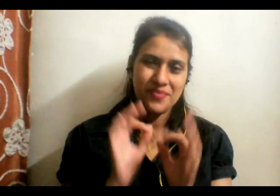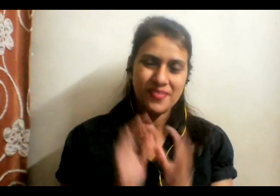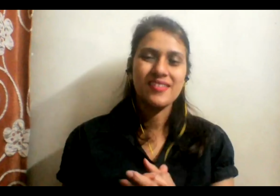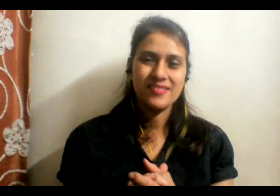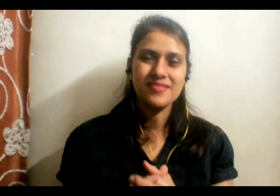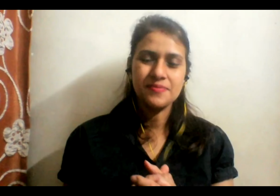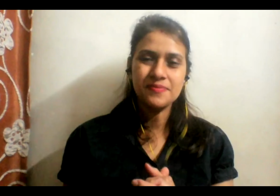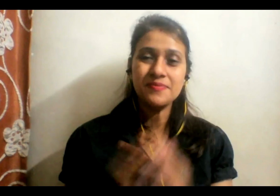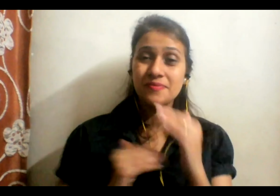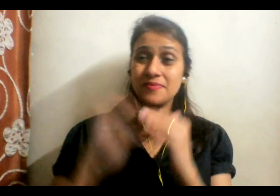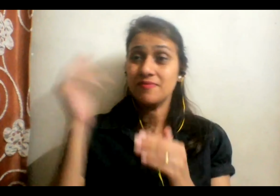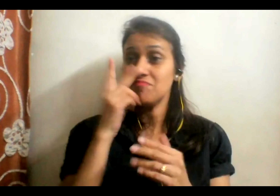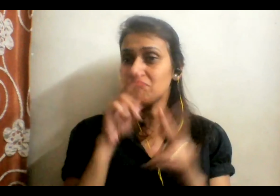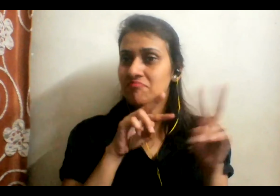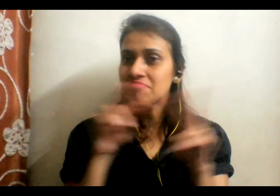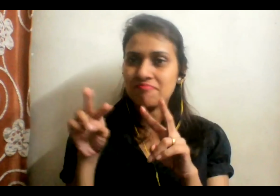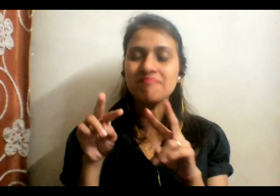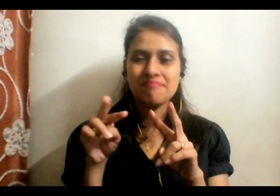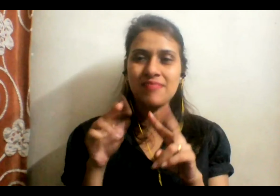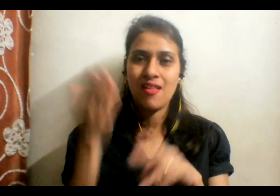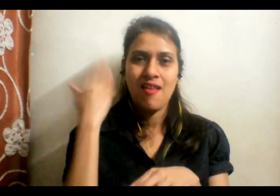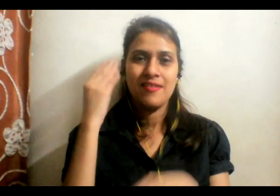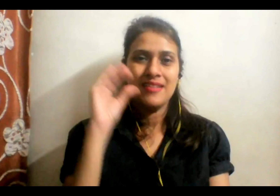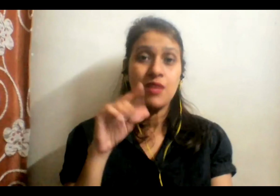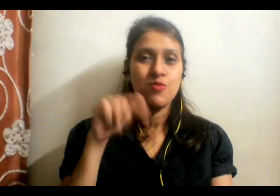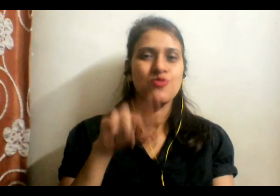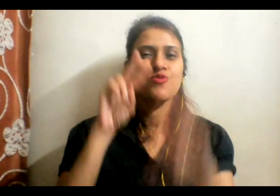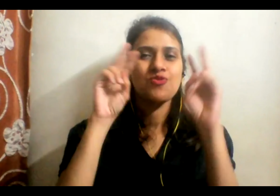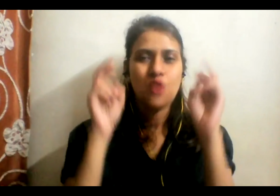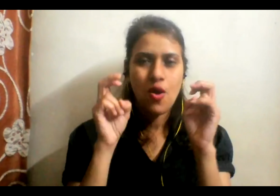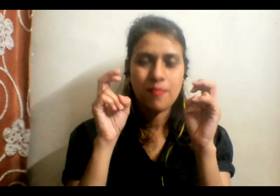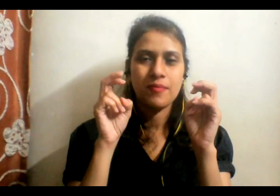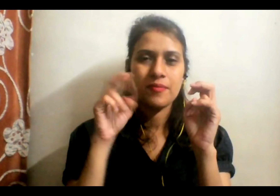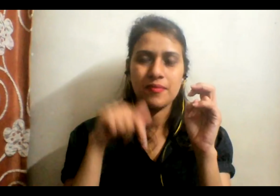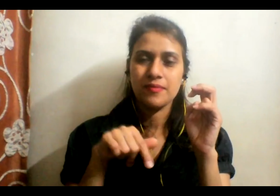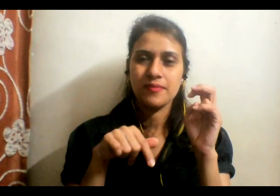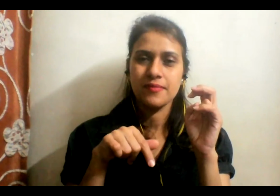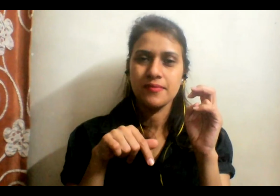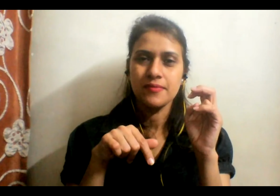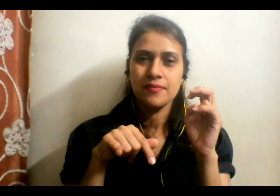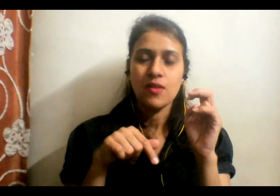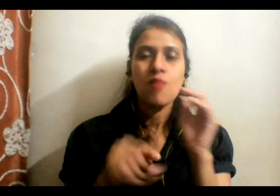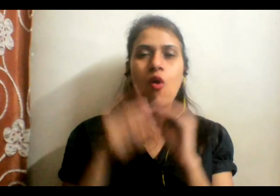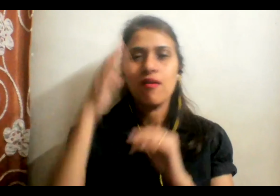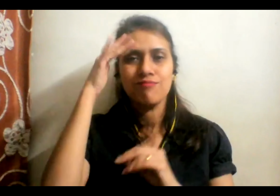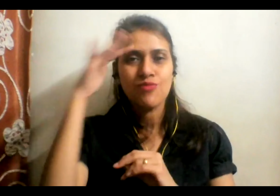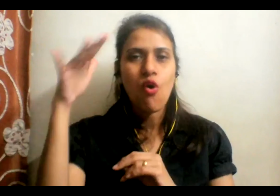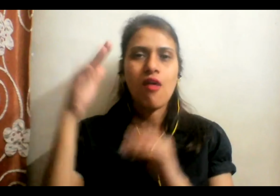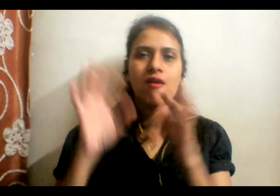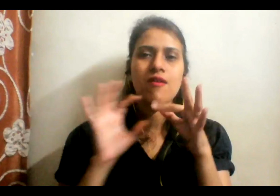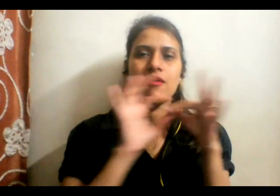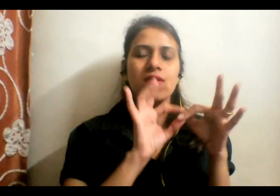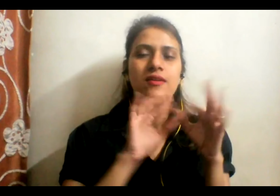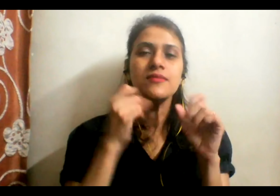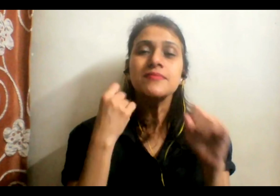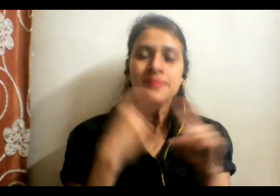the but then today's topic, I know it was very much theoretical, and I was just, it was